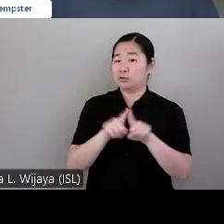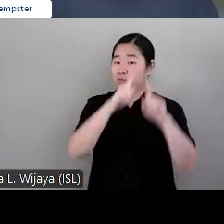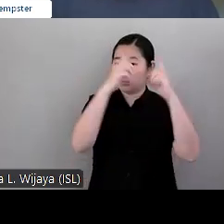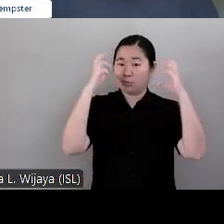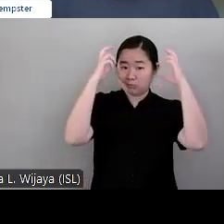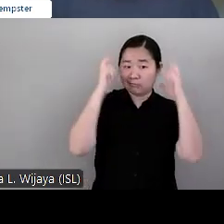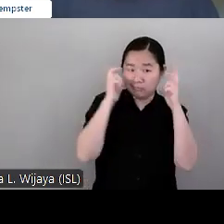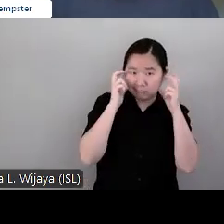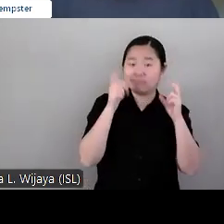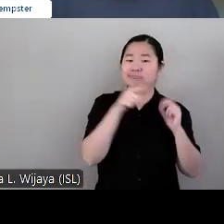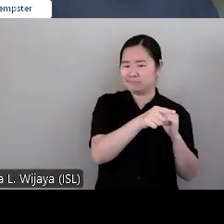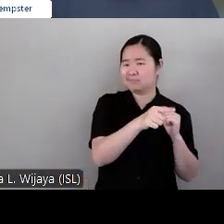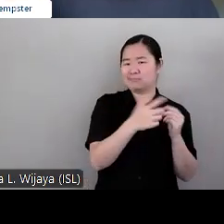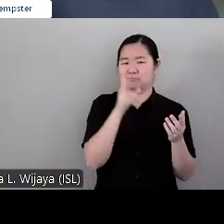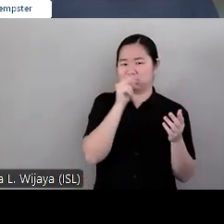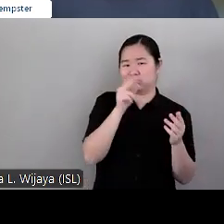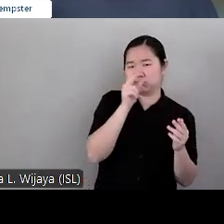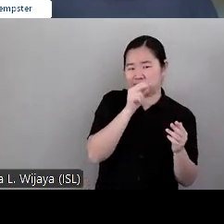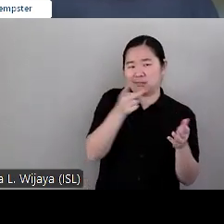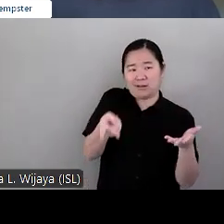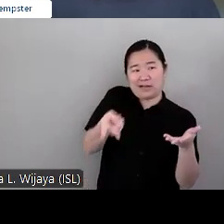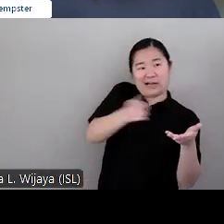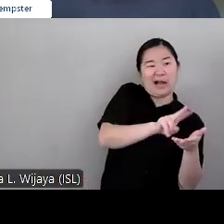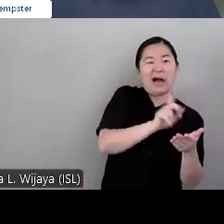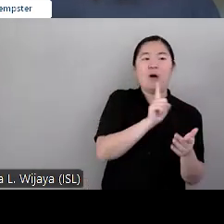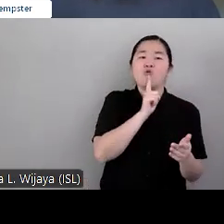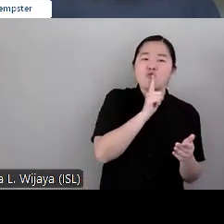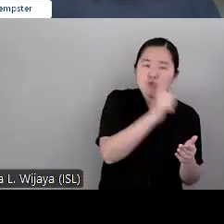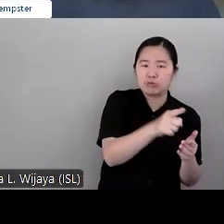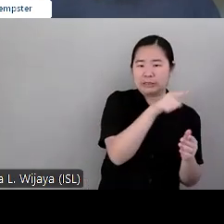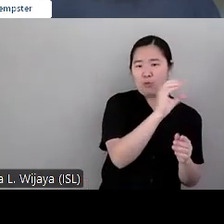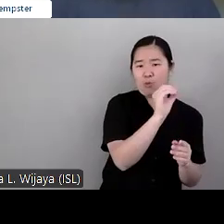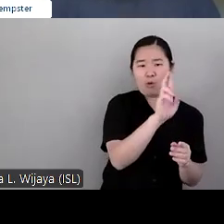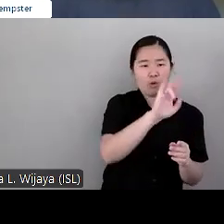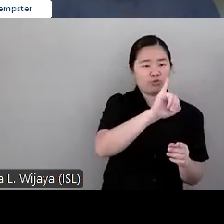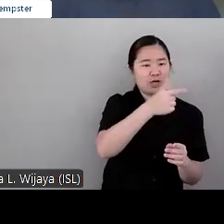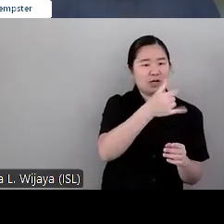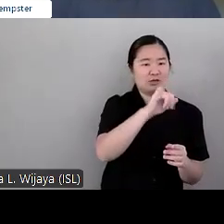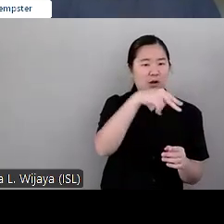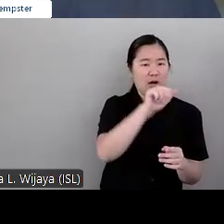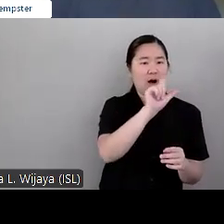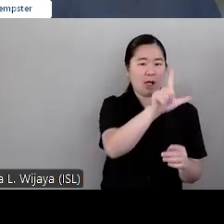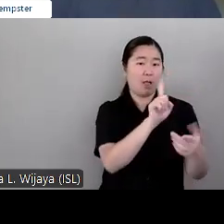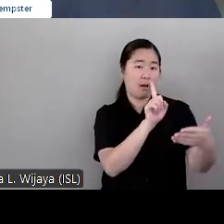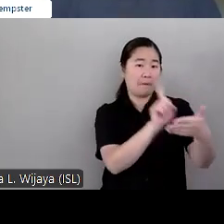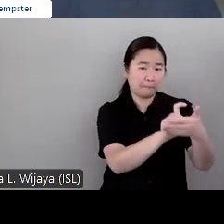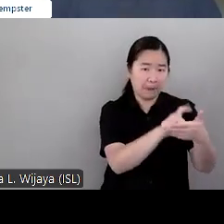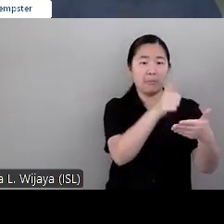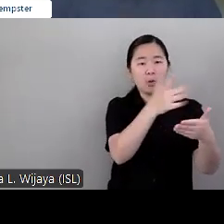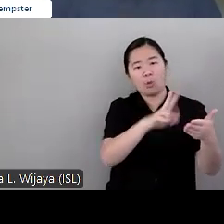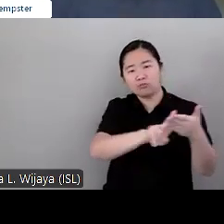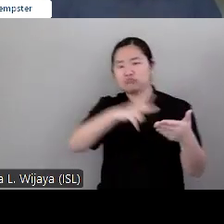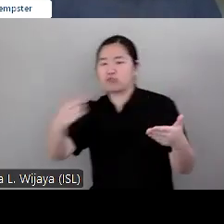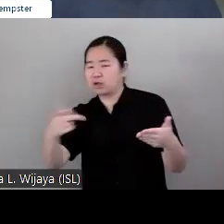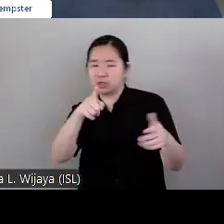the closed captions, the CC button, and then select show subtitles. We've